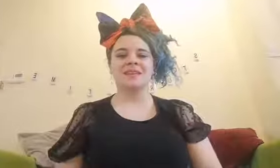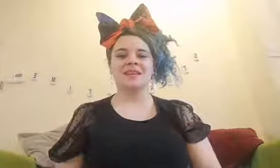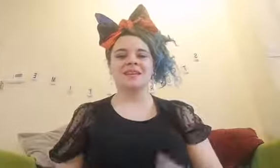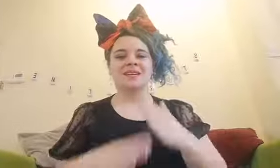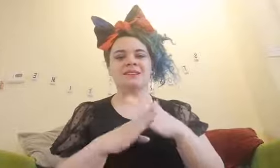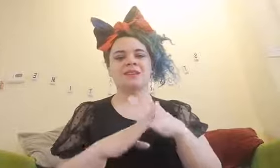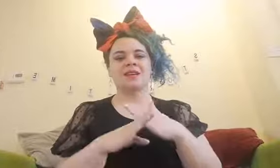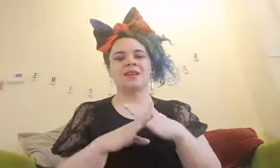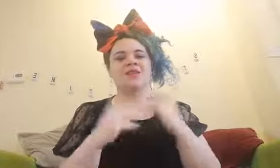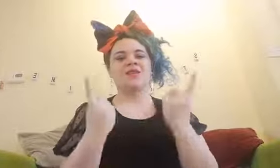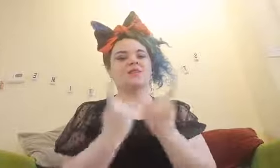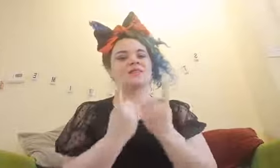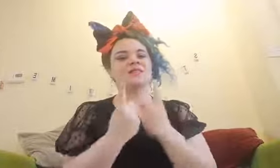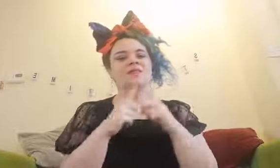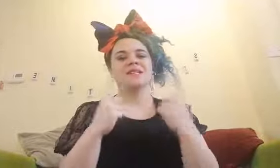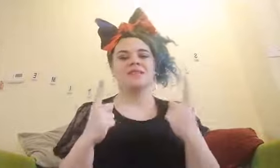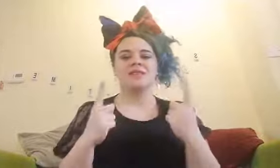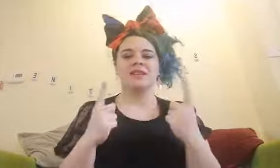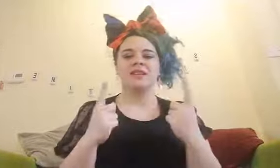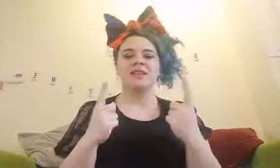He is working on something different.